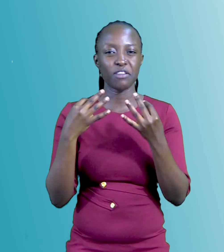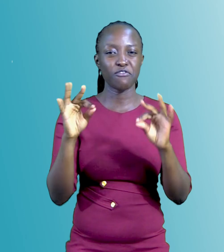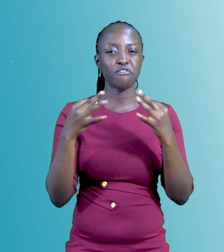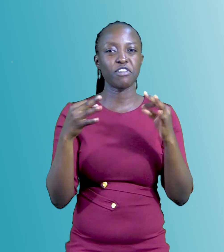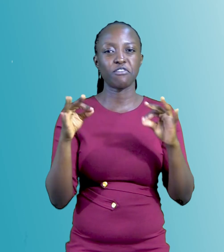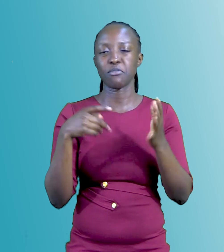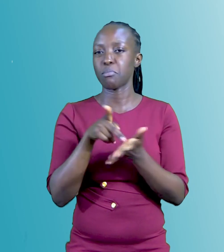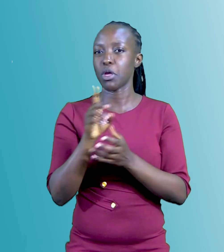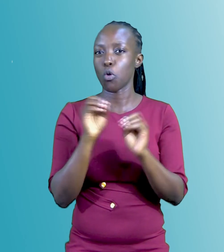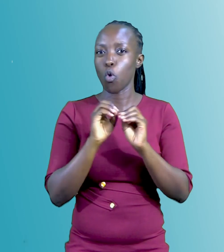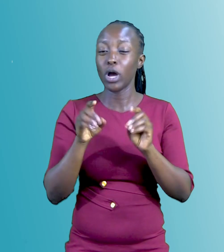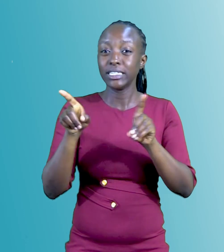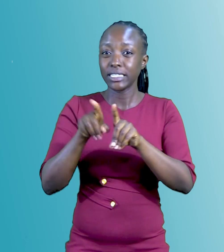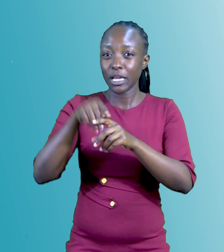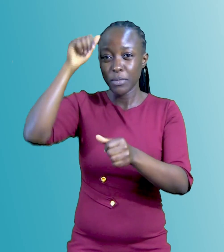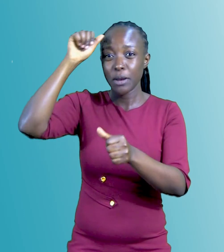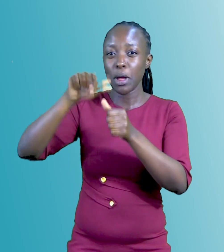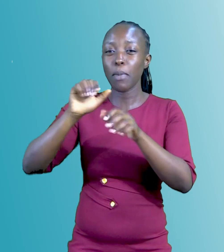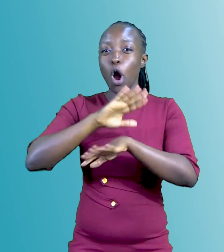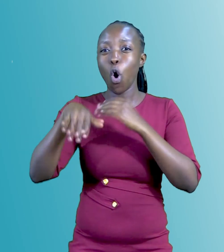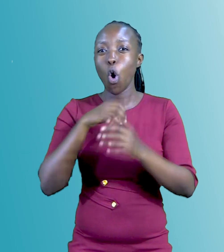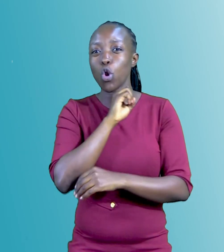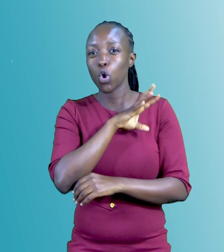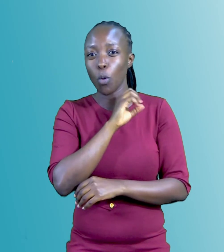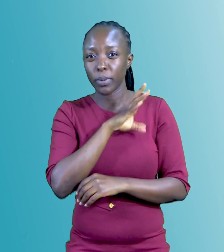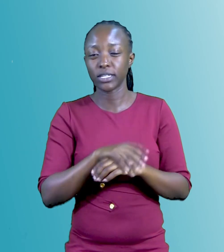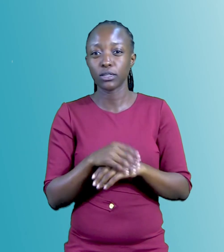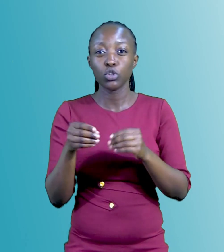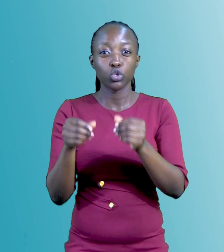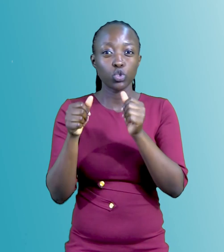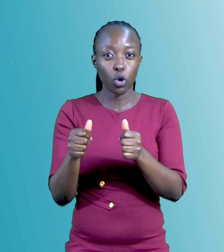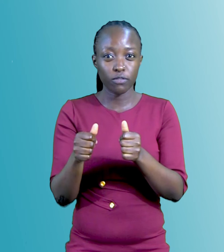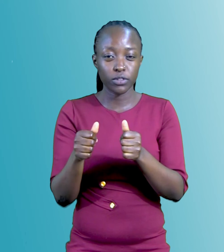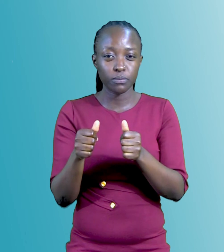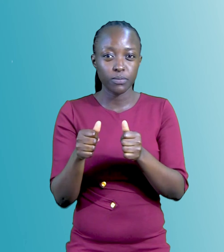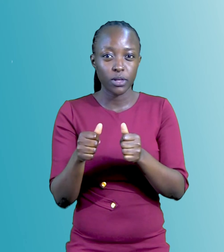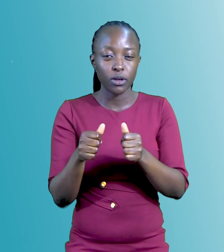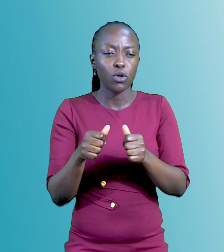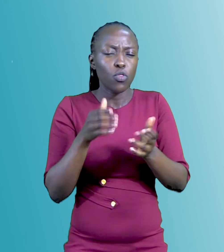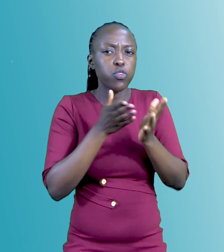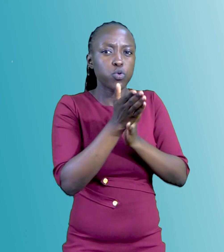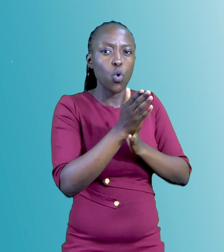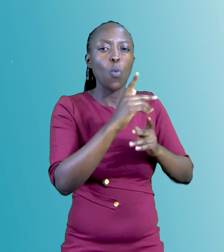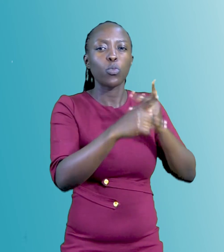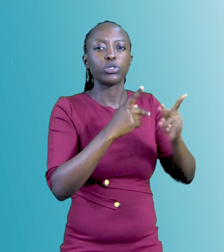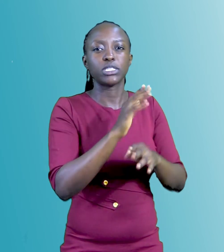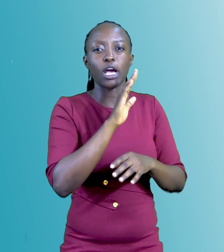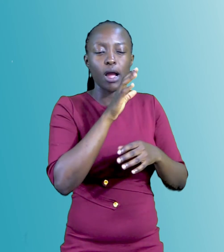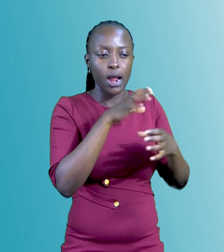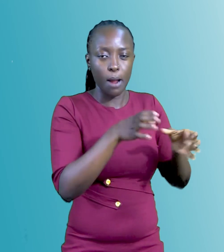that all complaints will be handled and resolved as per WaterFund's complaints procedure. As we conclude, Water Sector Trust Fund seeks